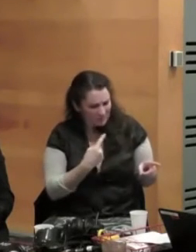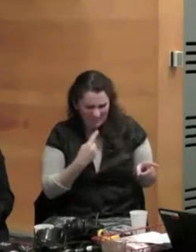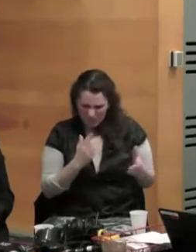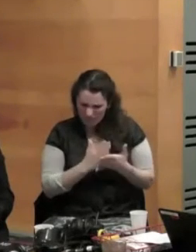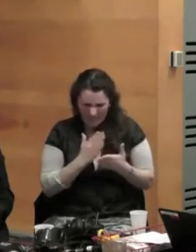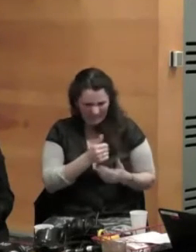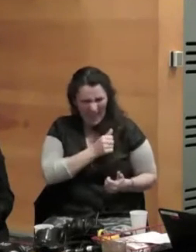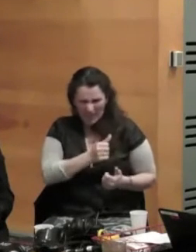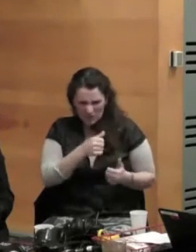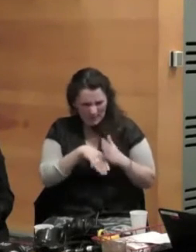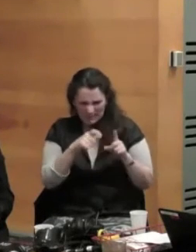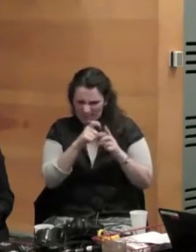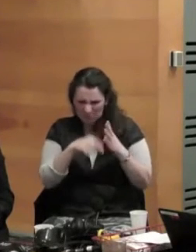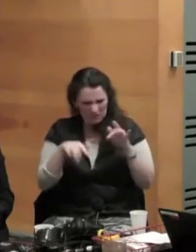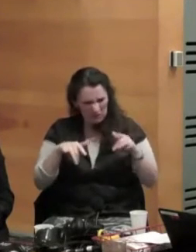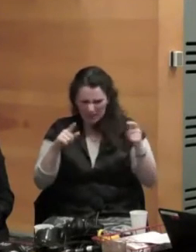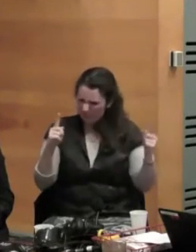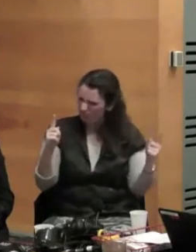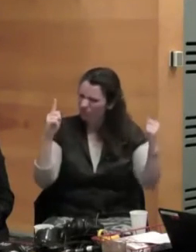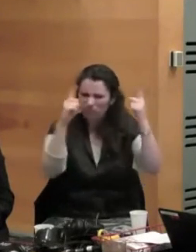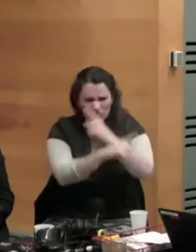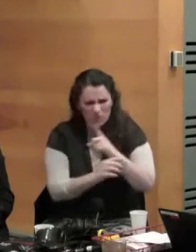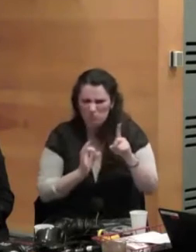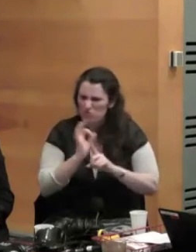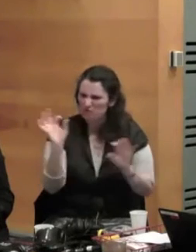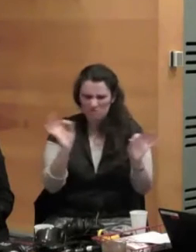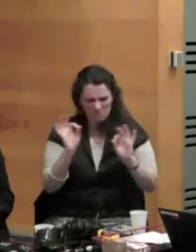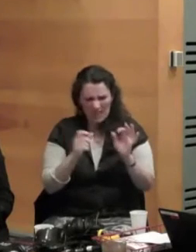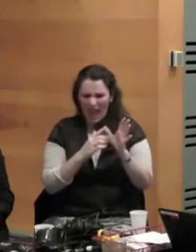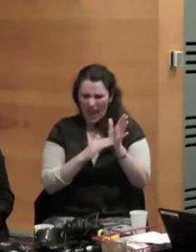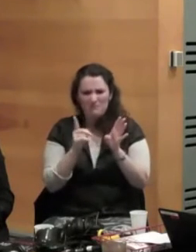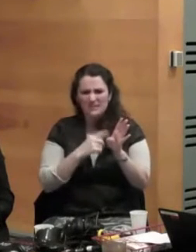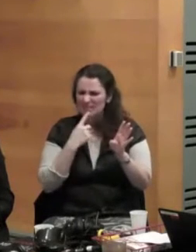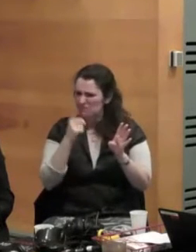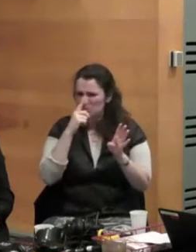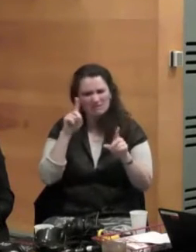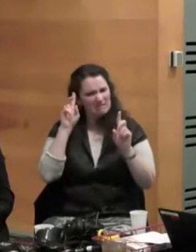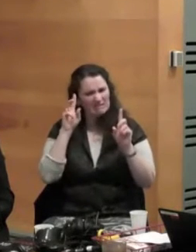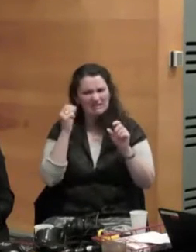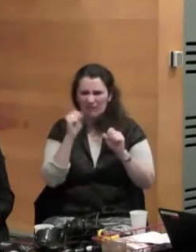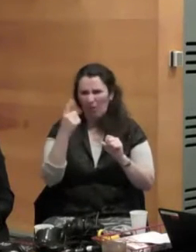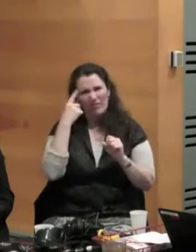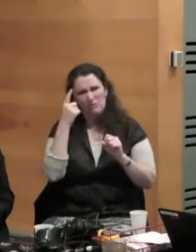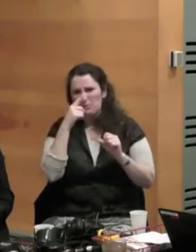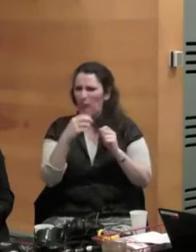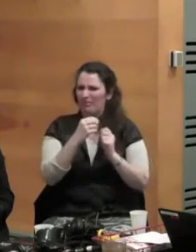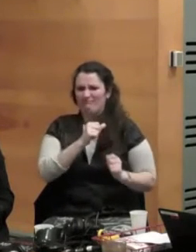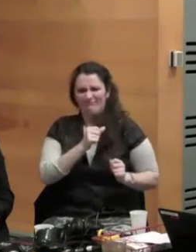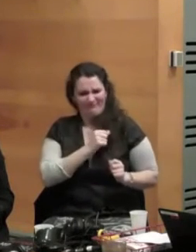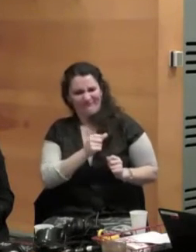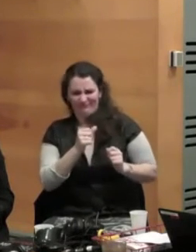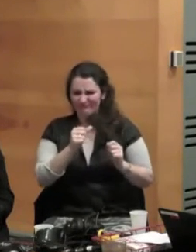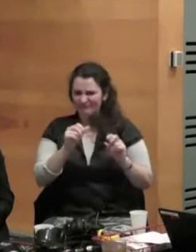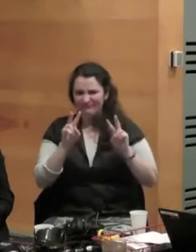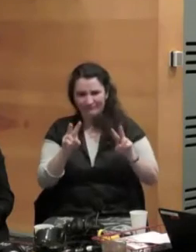really haven't. People with disabilities still seen in a negative light all too much, says Amy in Oakley. And I'm watching the live stream. I'm just distracted by the producer's